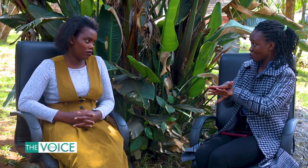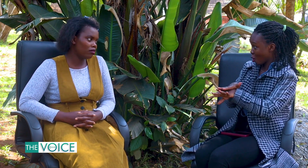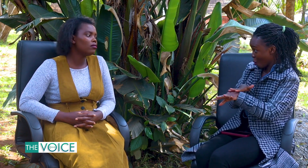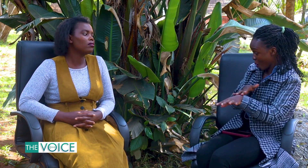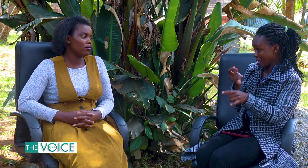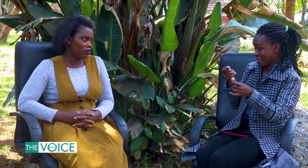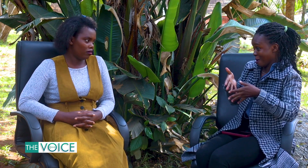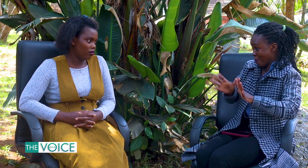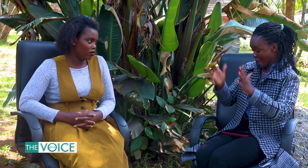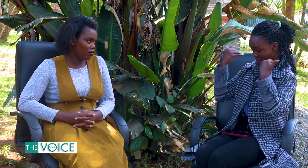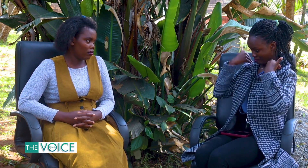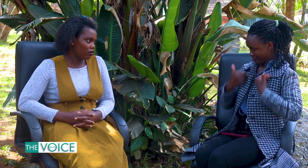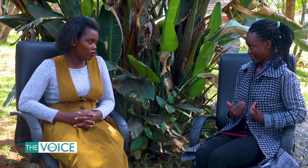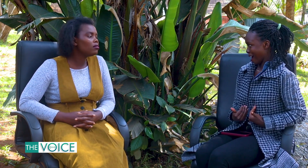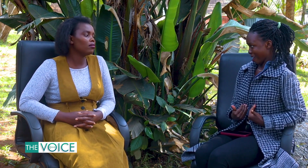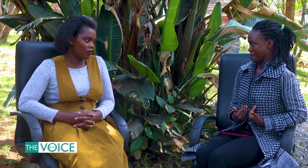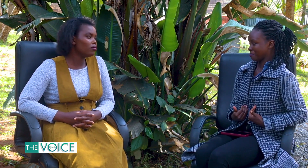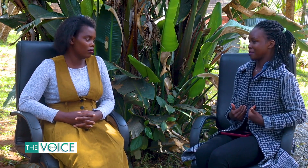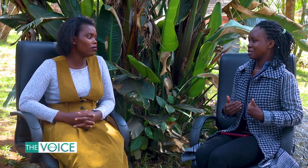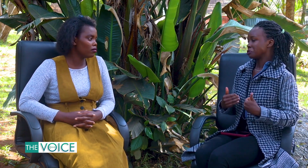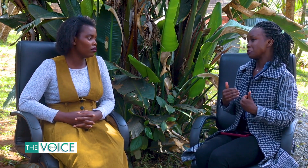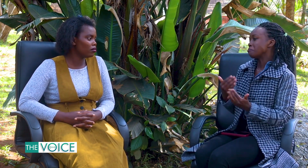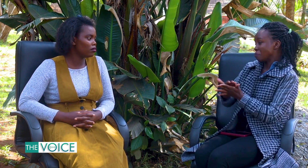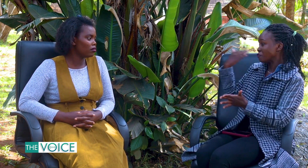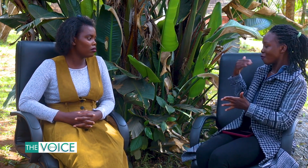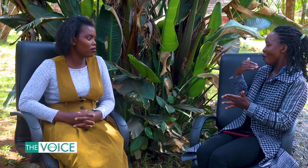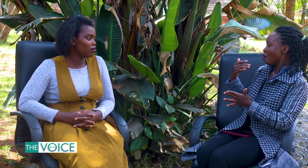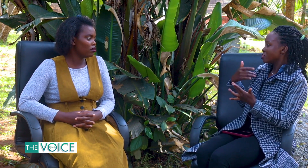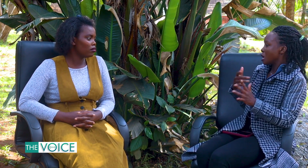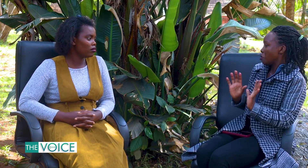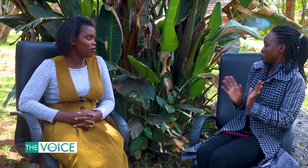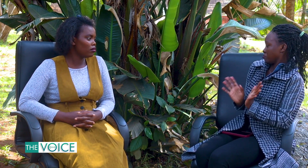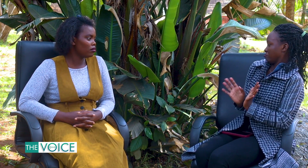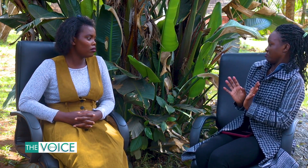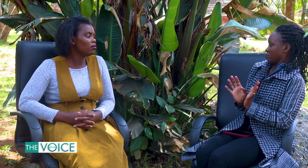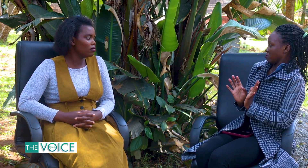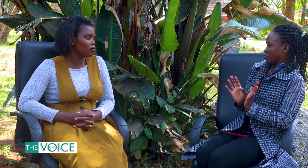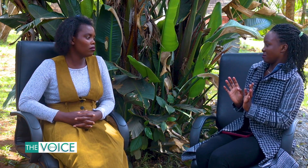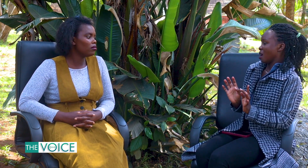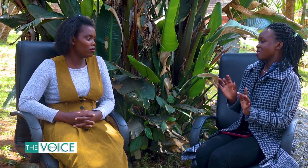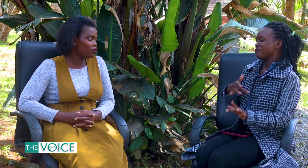accept me. They slowly did. And they were really accommodative for me. They were not resentful at